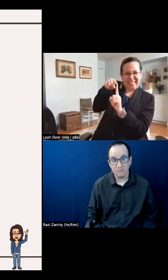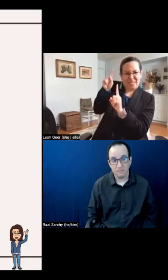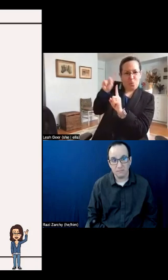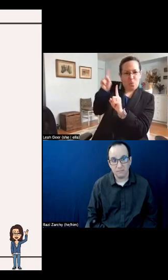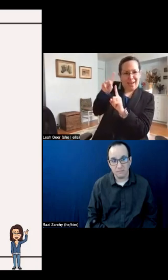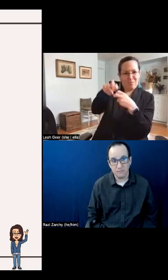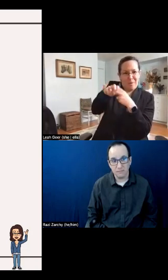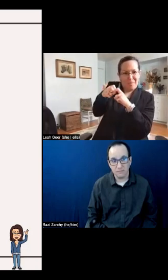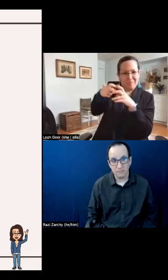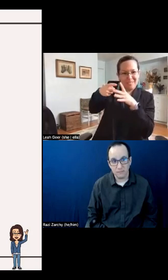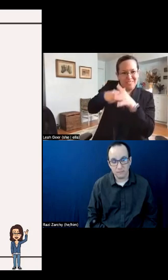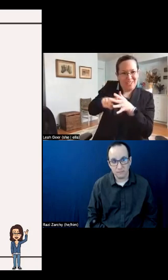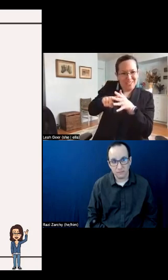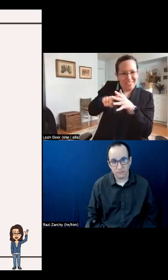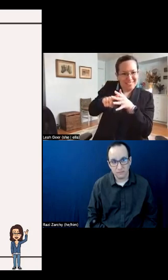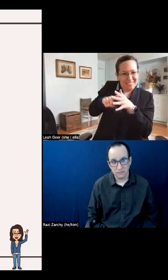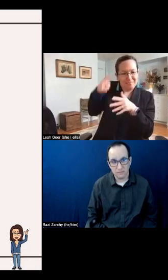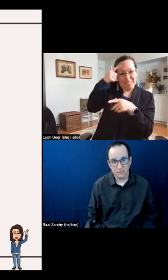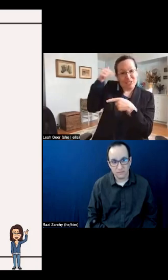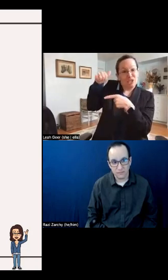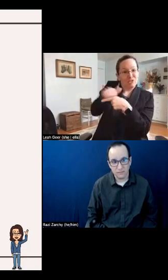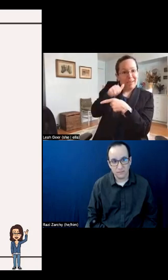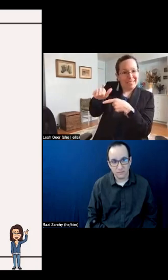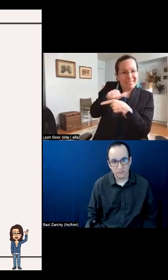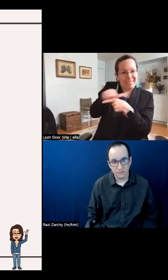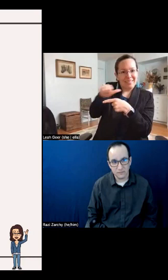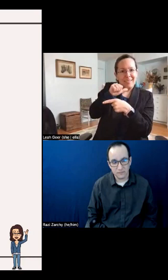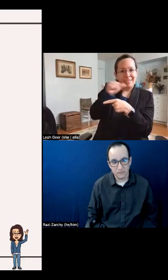is instead to give you what your training may have lacked.